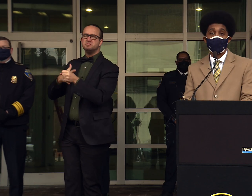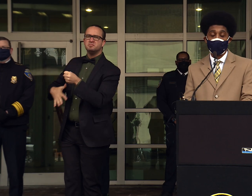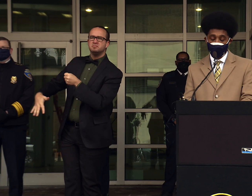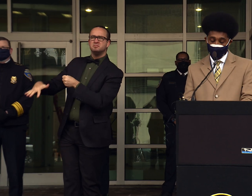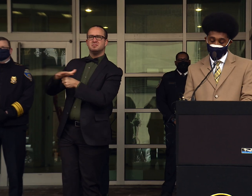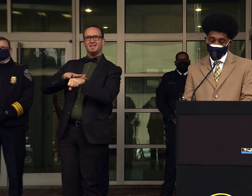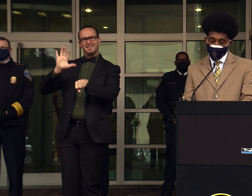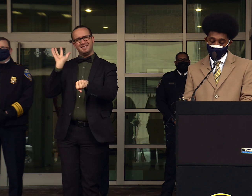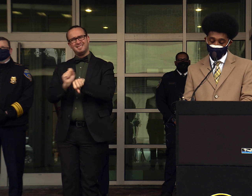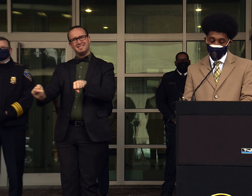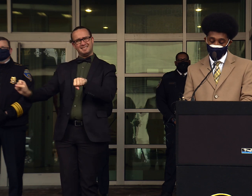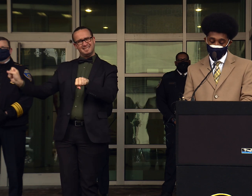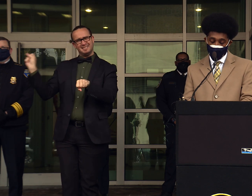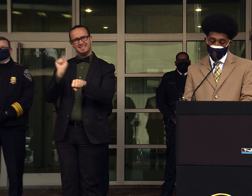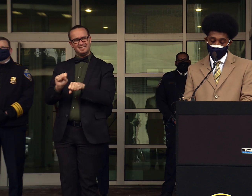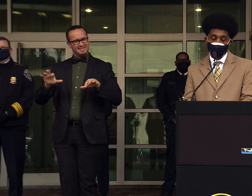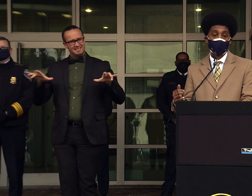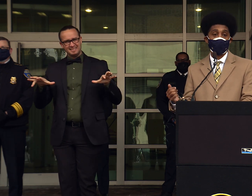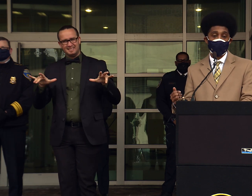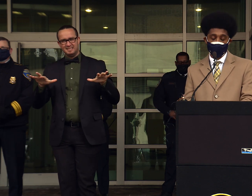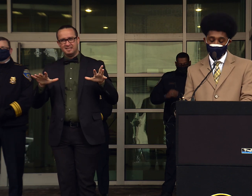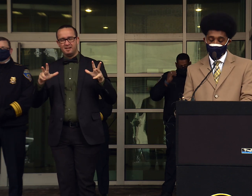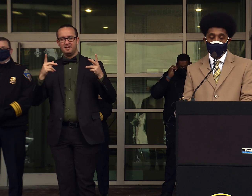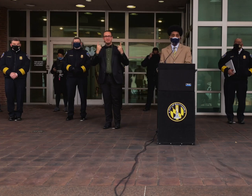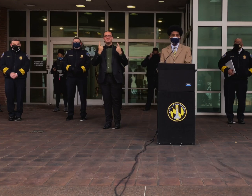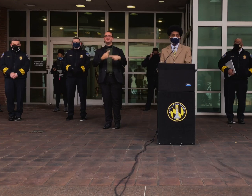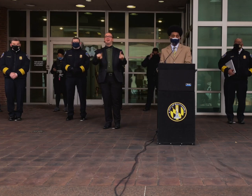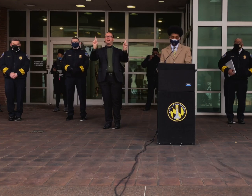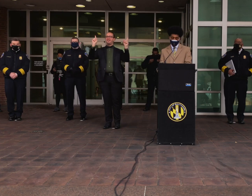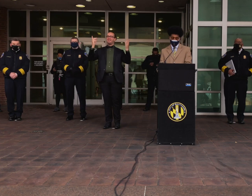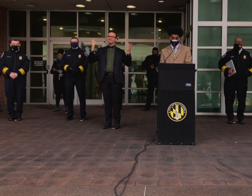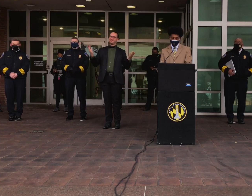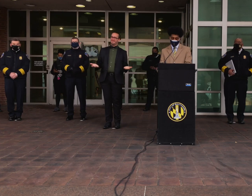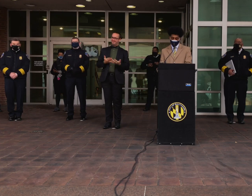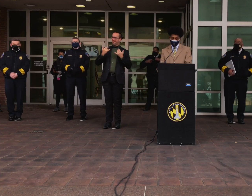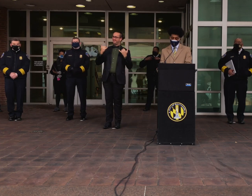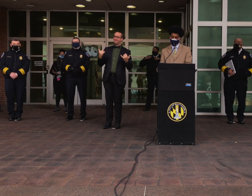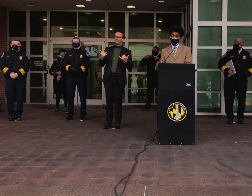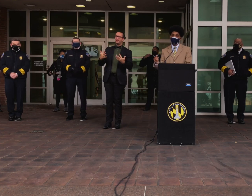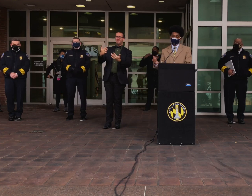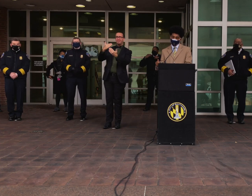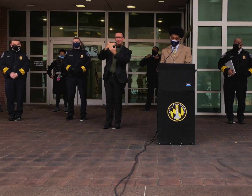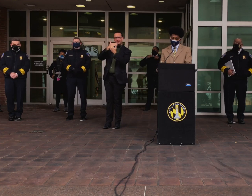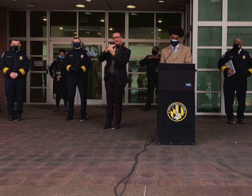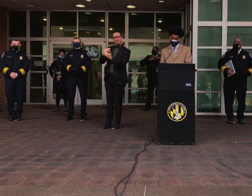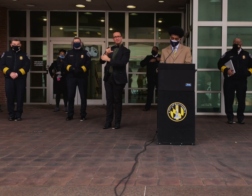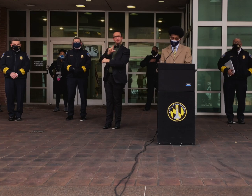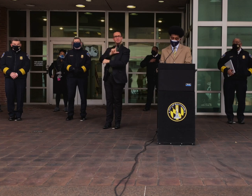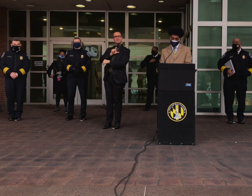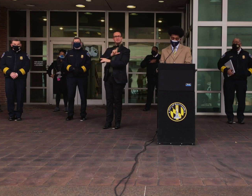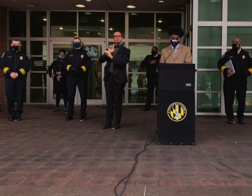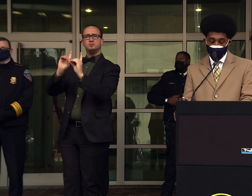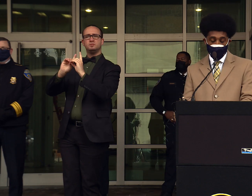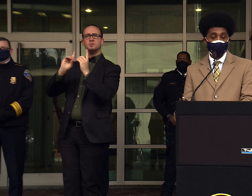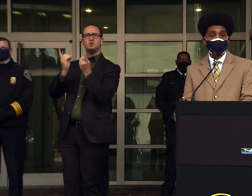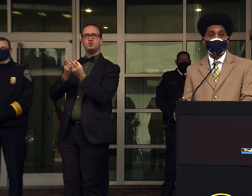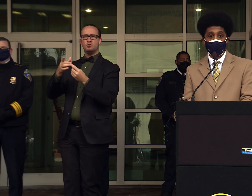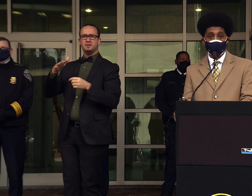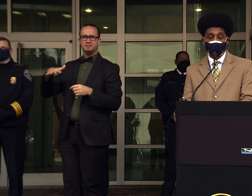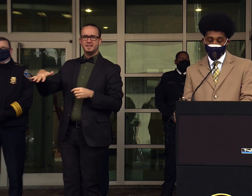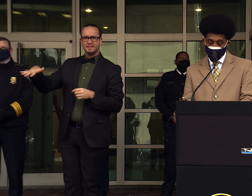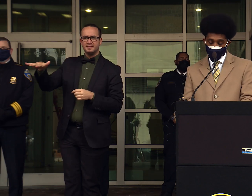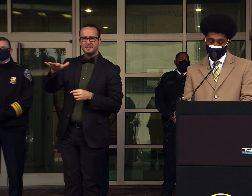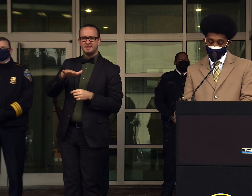want to thank the members of the police department, including the BPD IT team, members of the Central District Command for